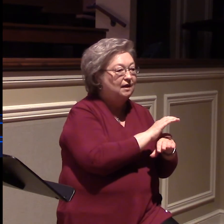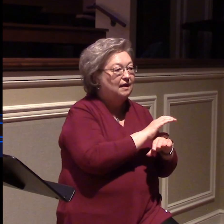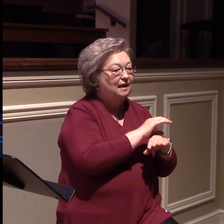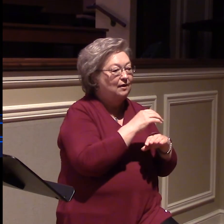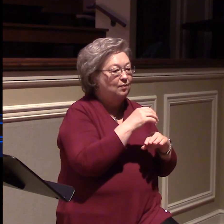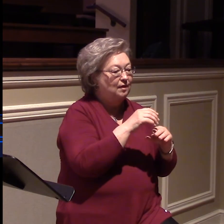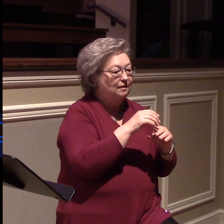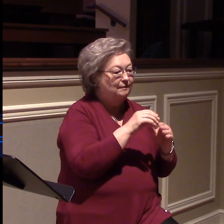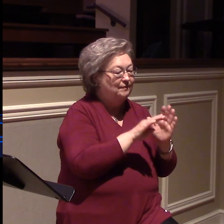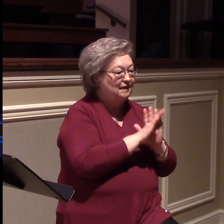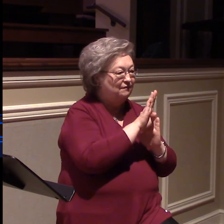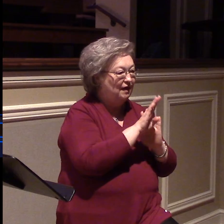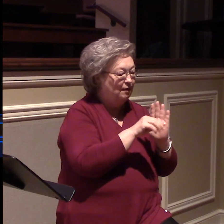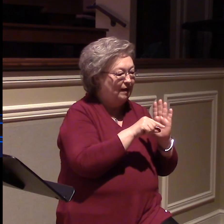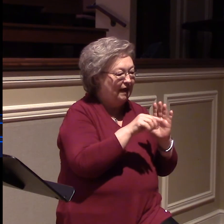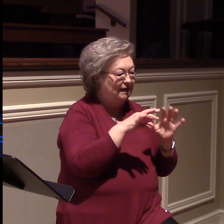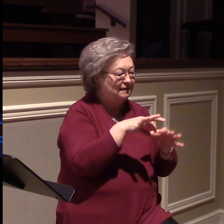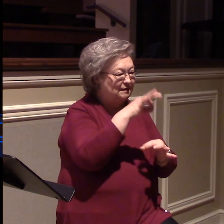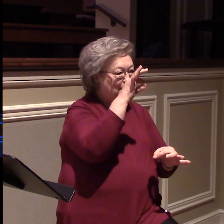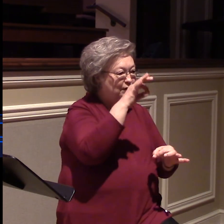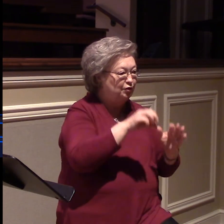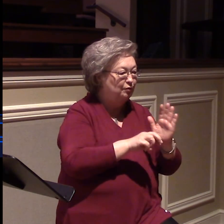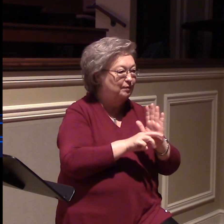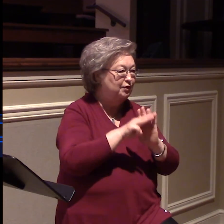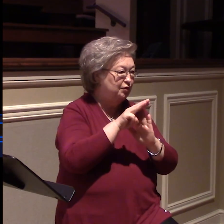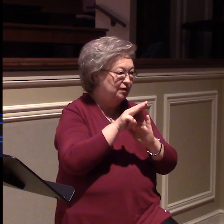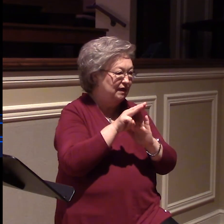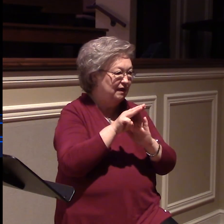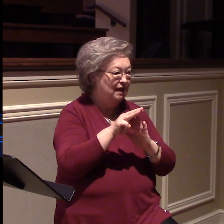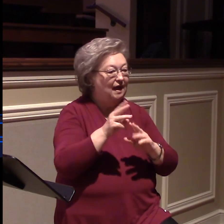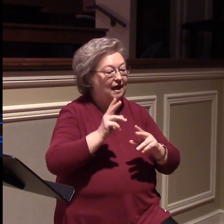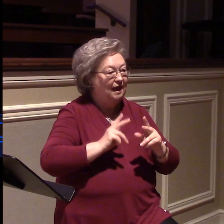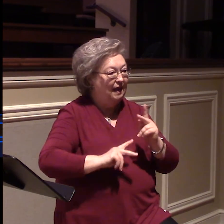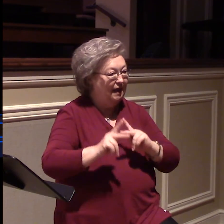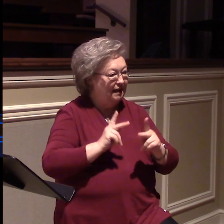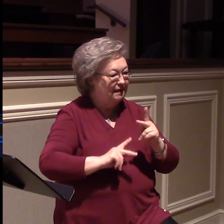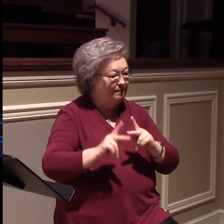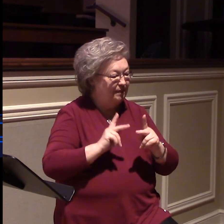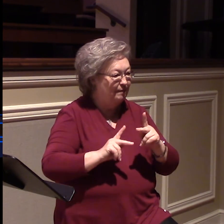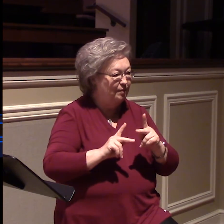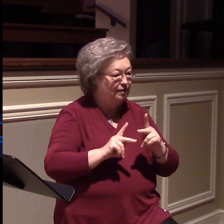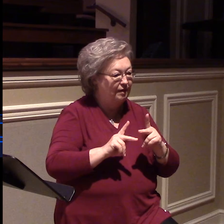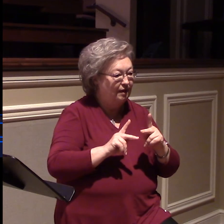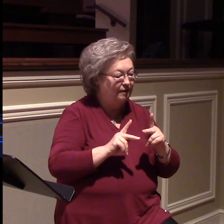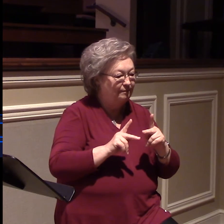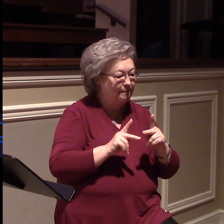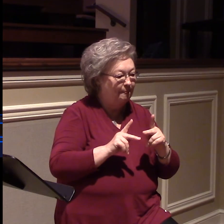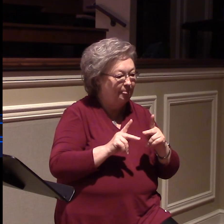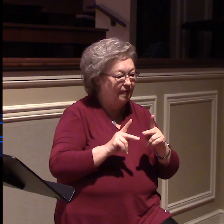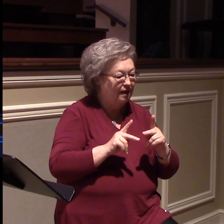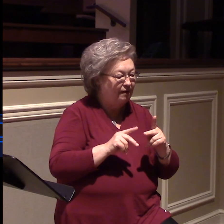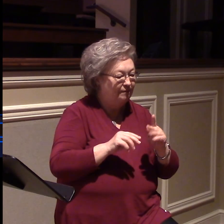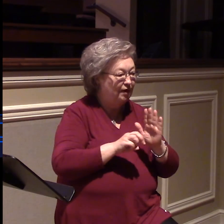maturity of the man is reflected in the spiritual maturity and faithfulness of his wife and children. What you see in